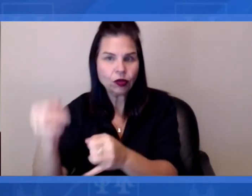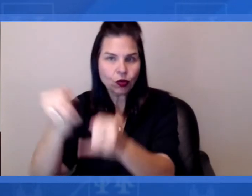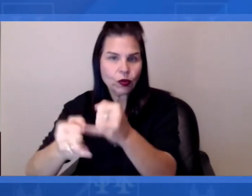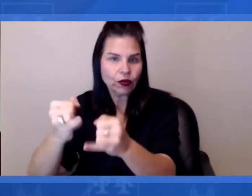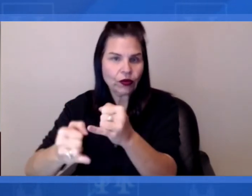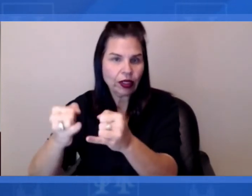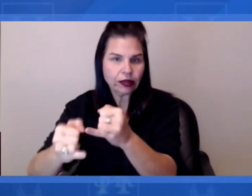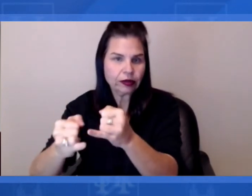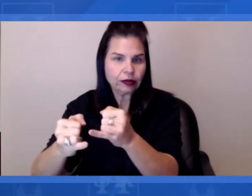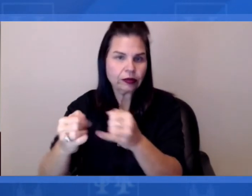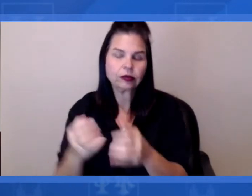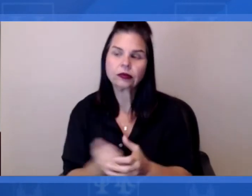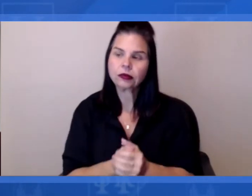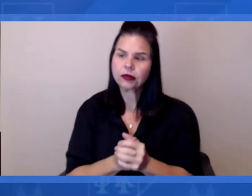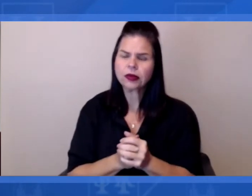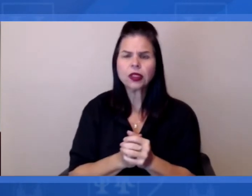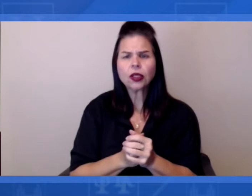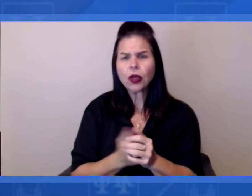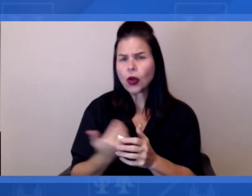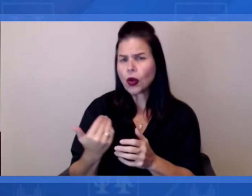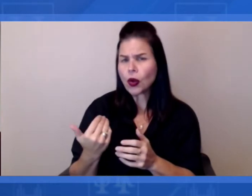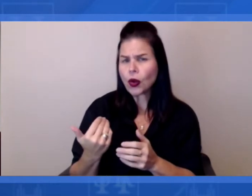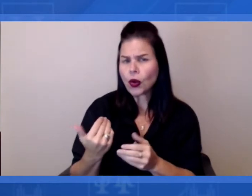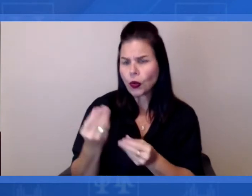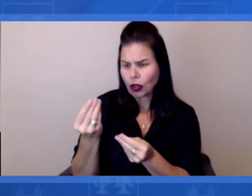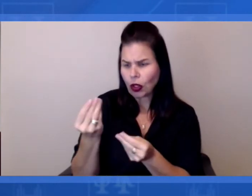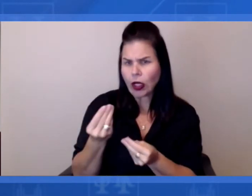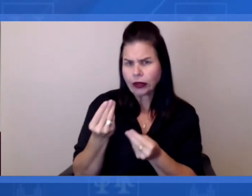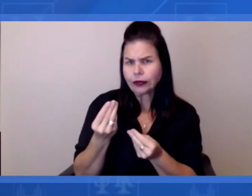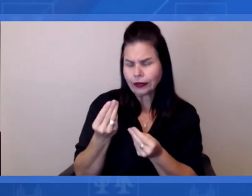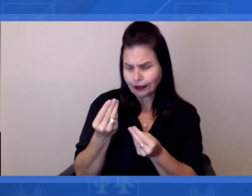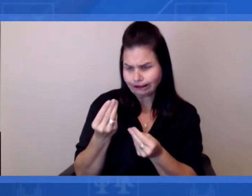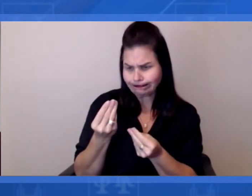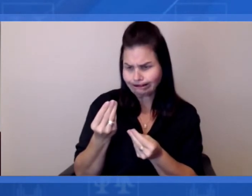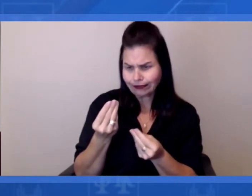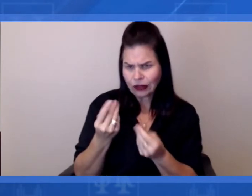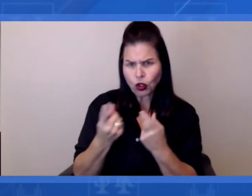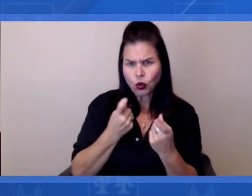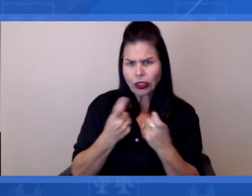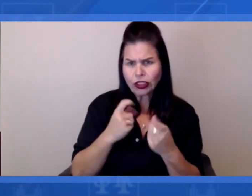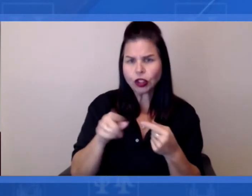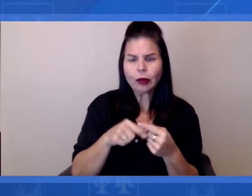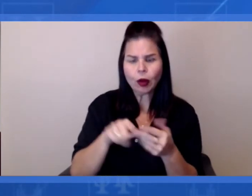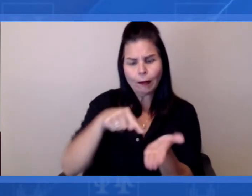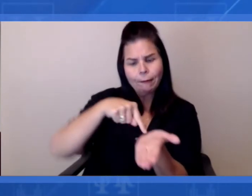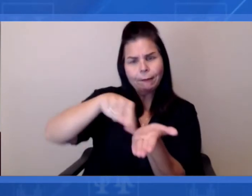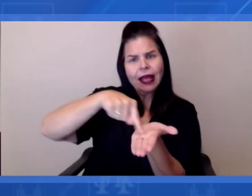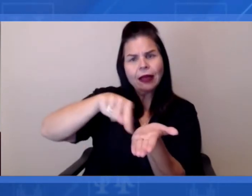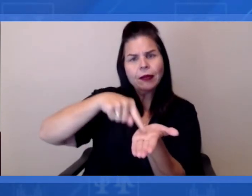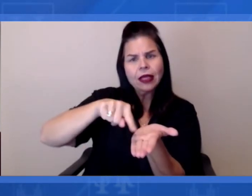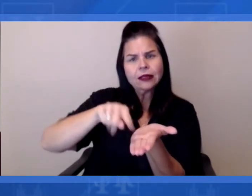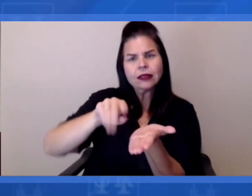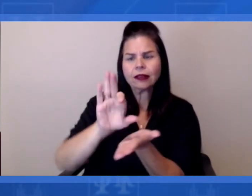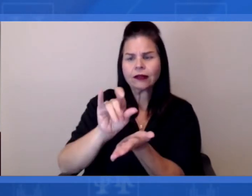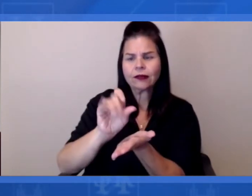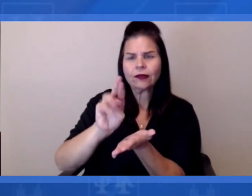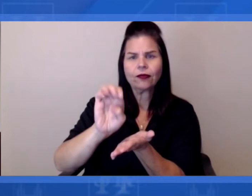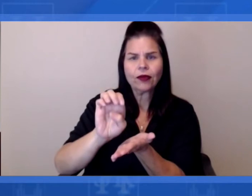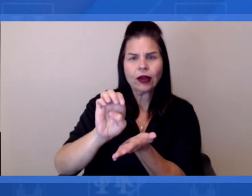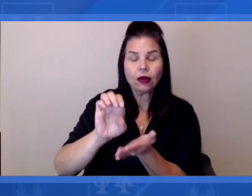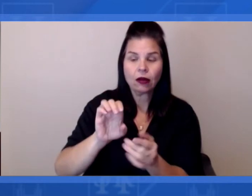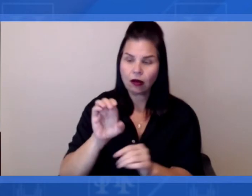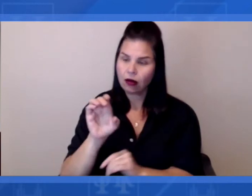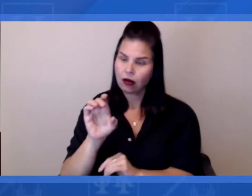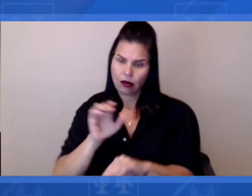We also received some questions about payment of fares on DARTS and billing on